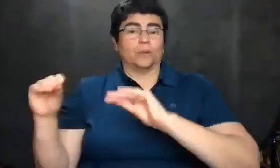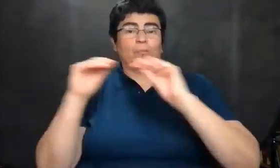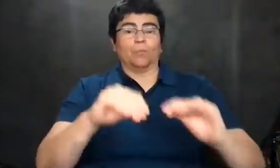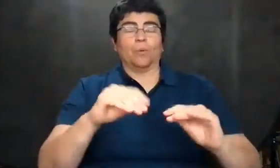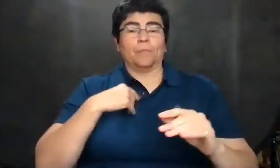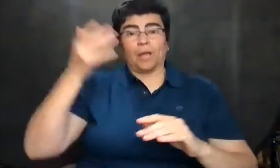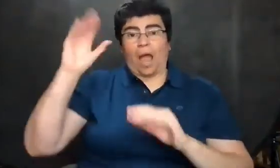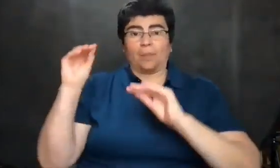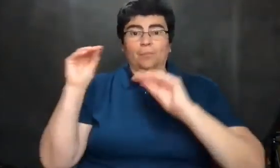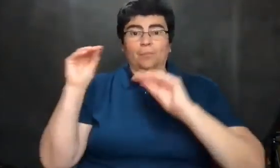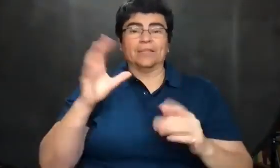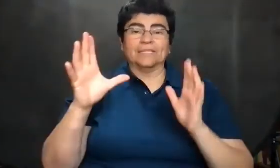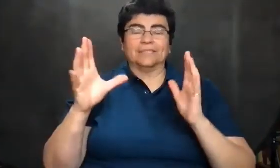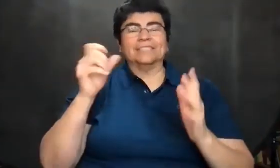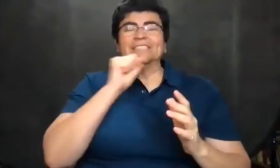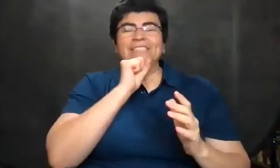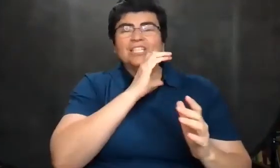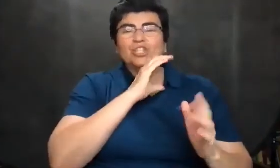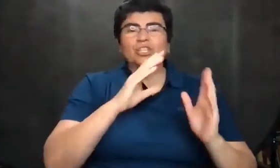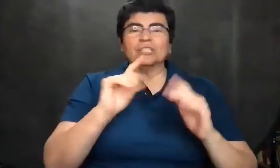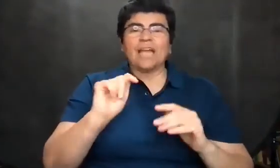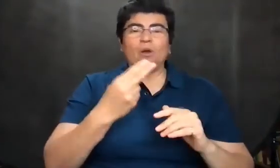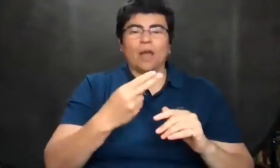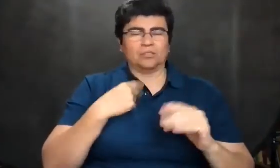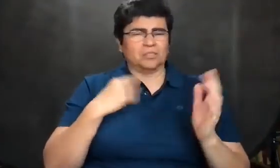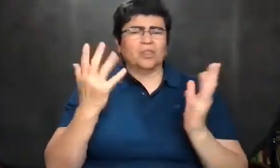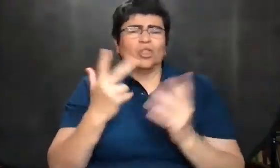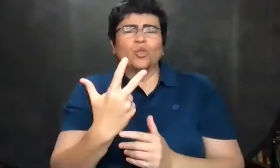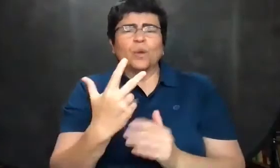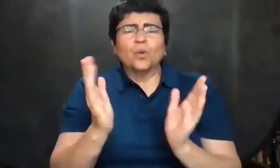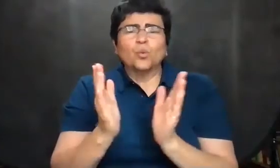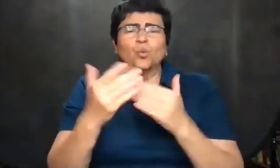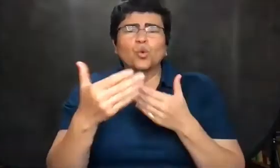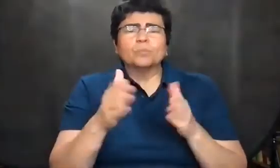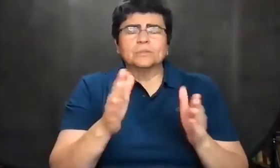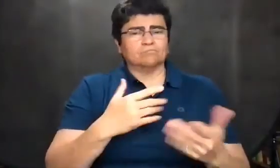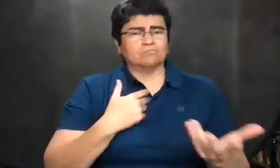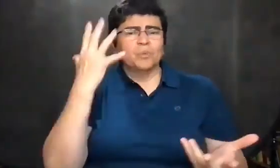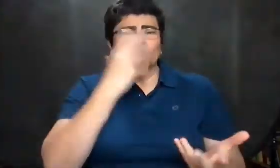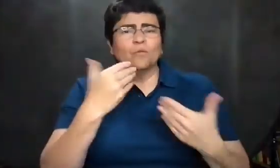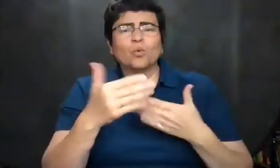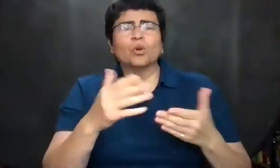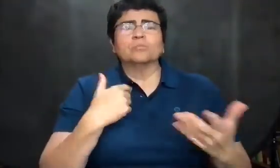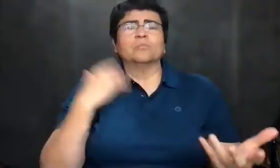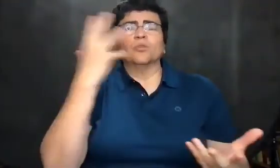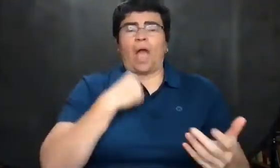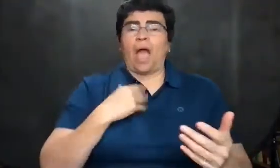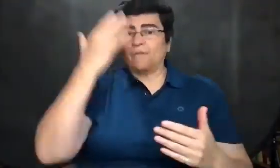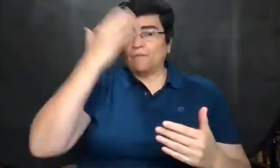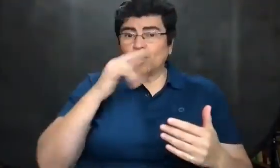I have 3 little rooms. They're beautiful little rooms. They're my rooms. I have a front yard and a backyard.